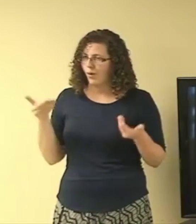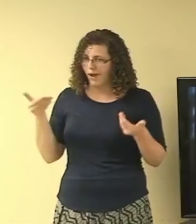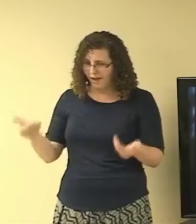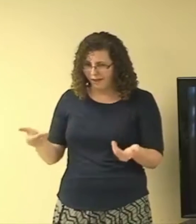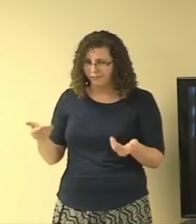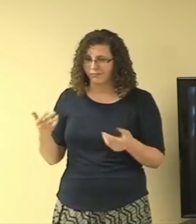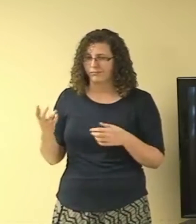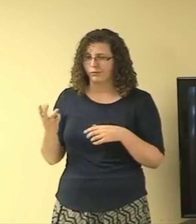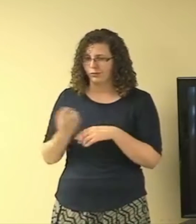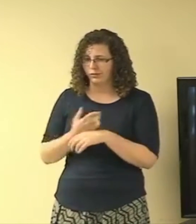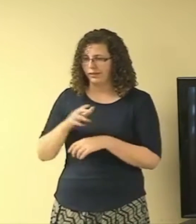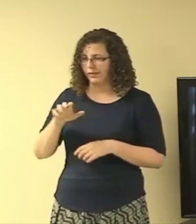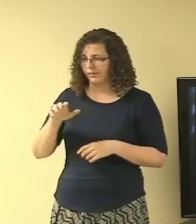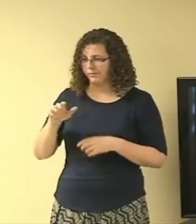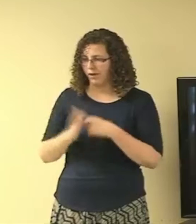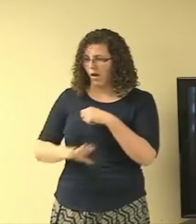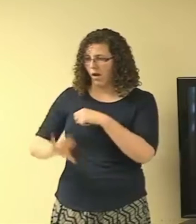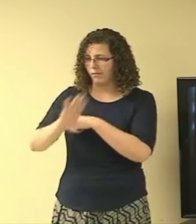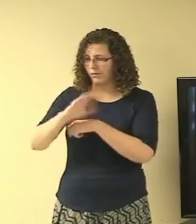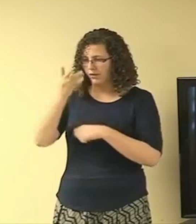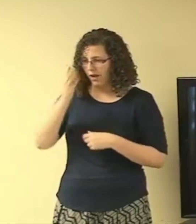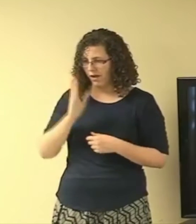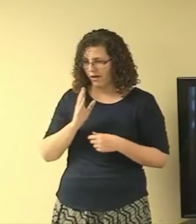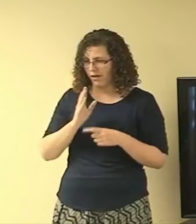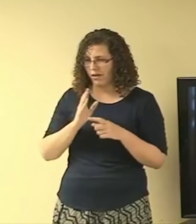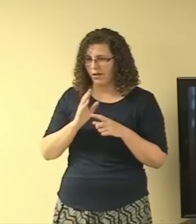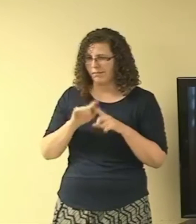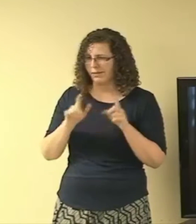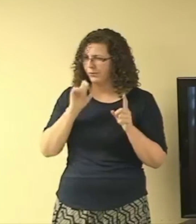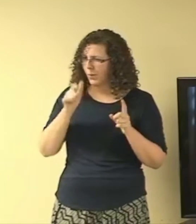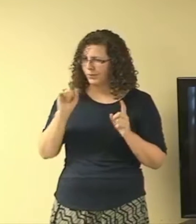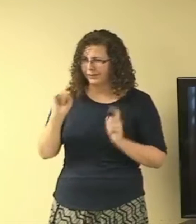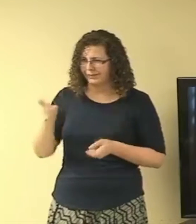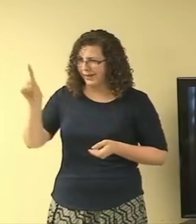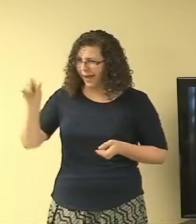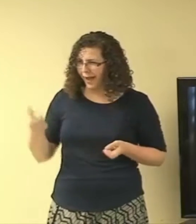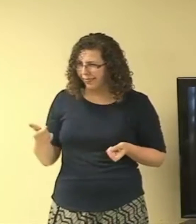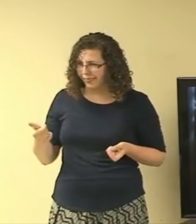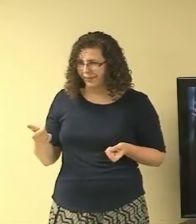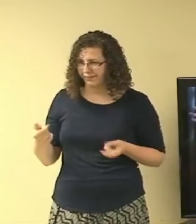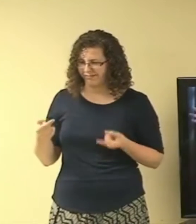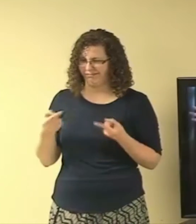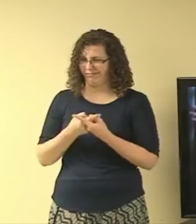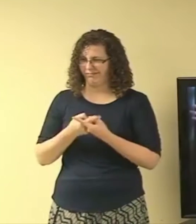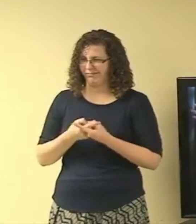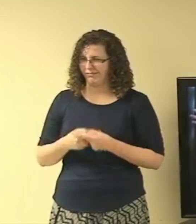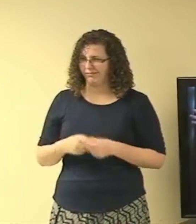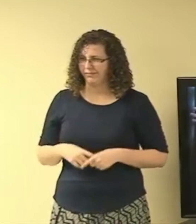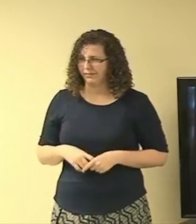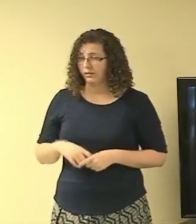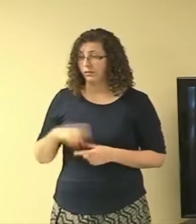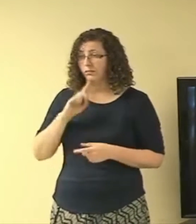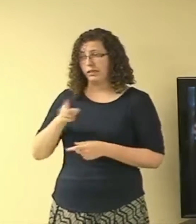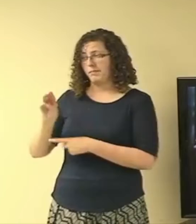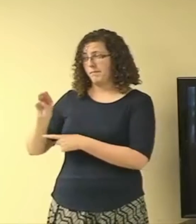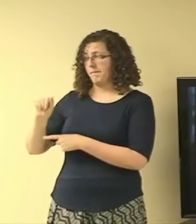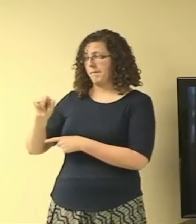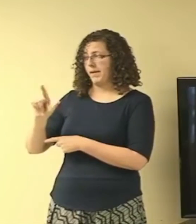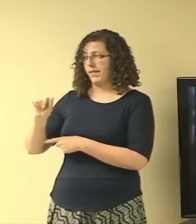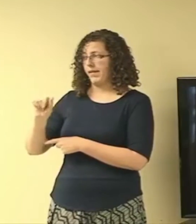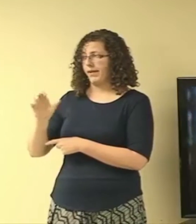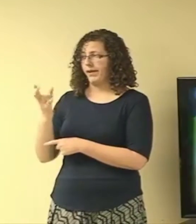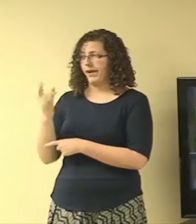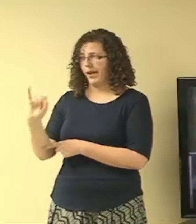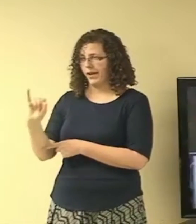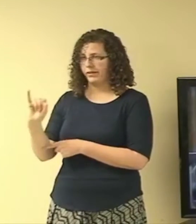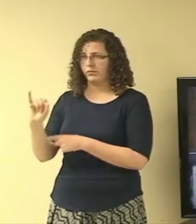tithe? Tithe is spiritual warfare. That's what that's referring to. Malachi is the preeminent tithing scripture. If you ever want to study the tithe, it's all in that one scripture